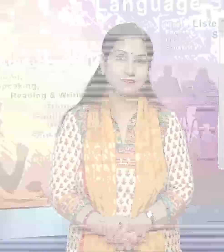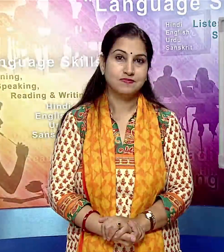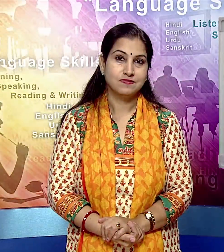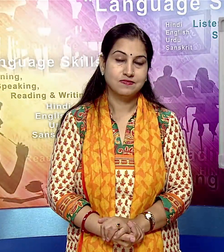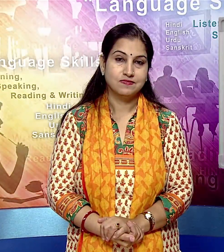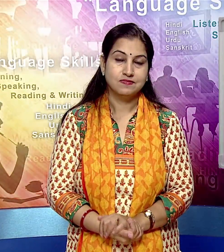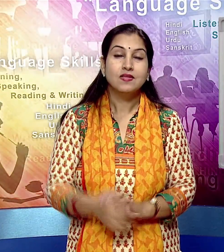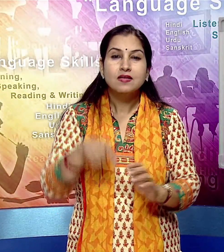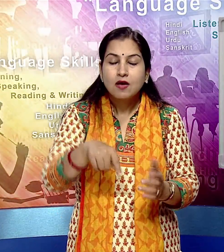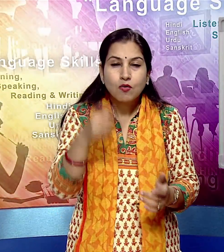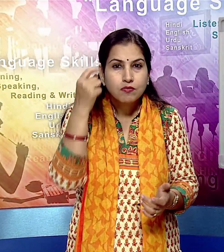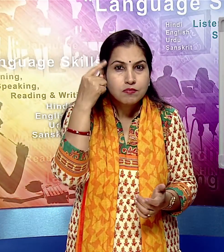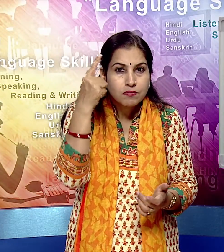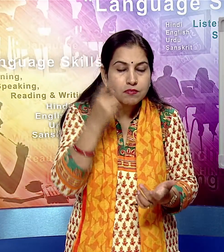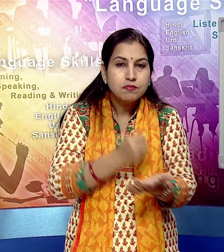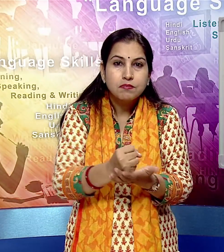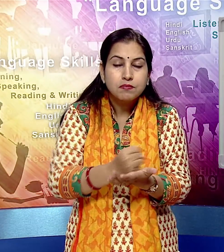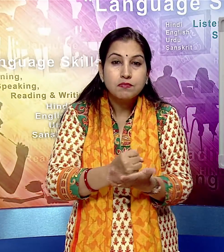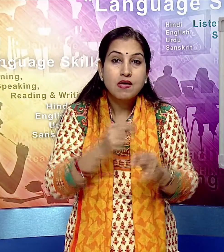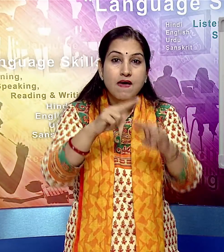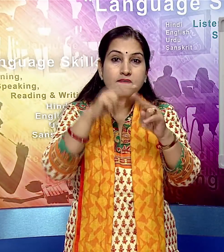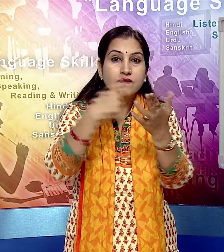Let us understand frying.